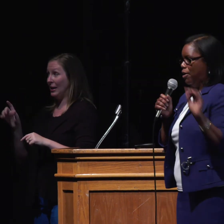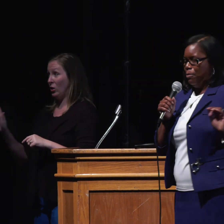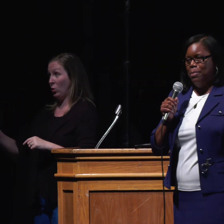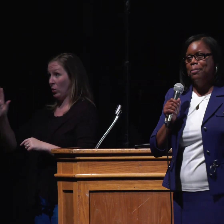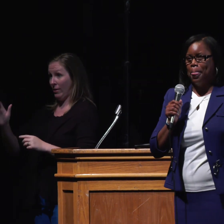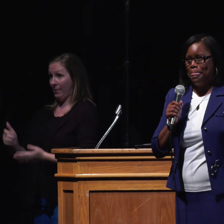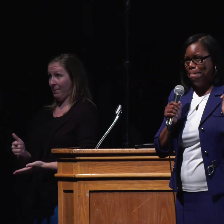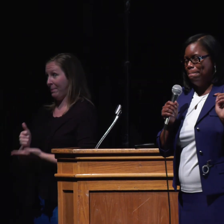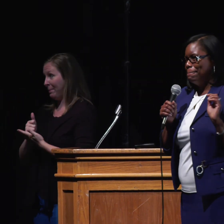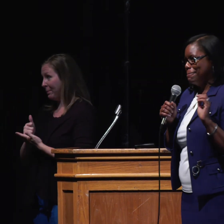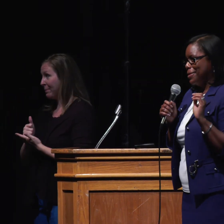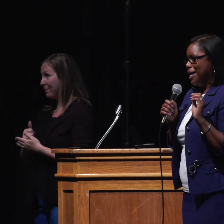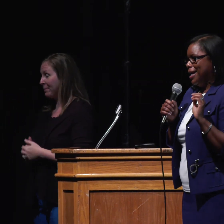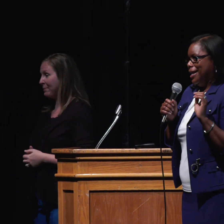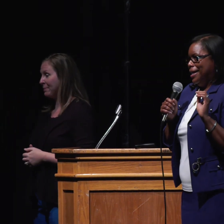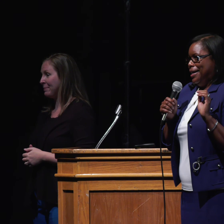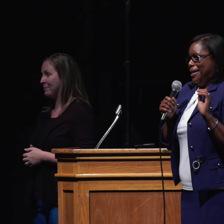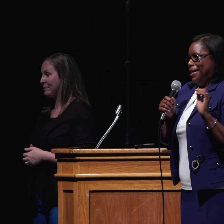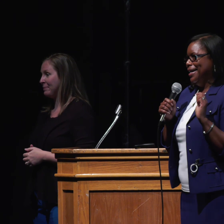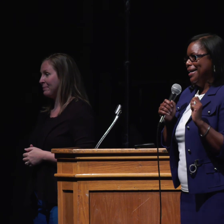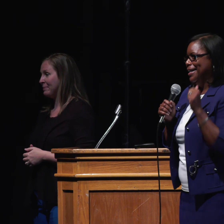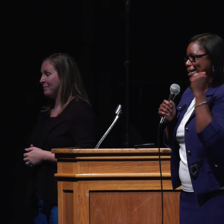your help.